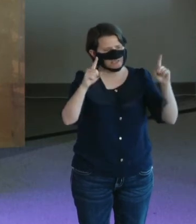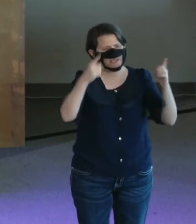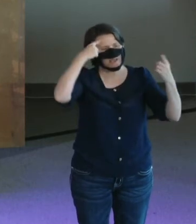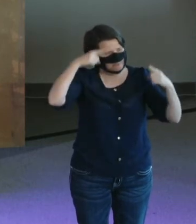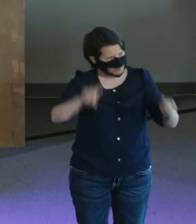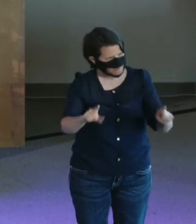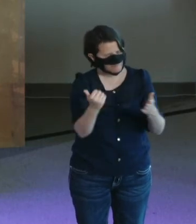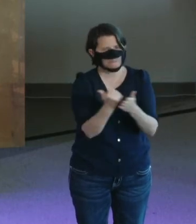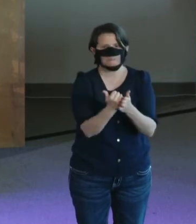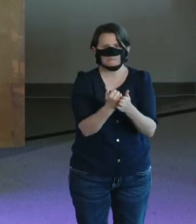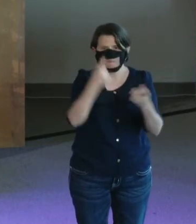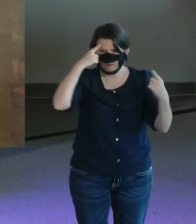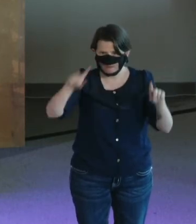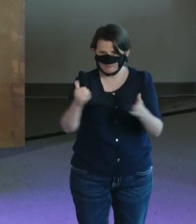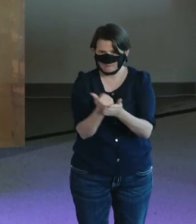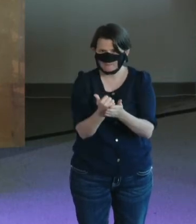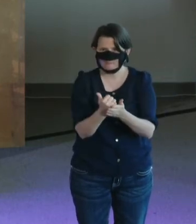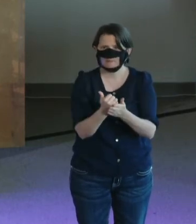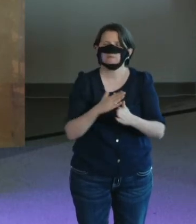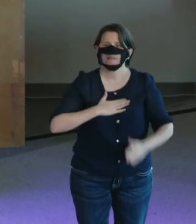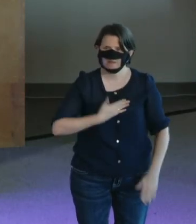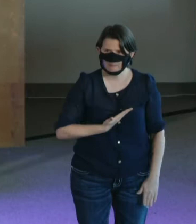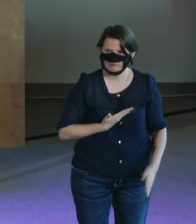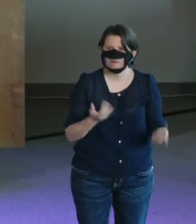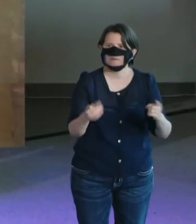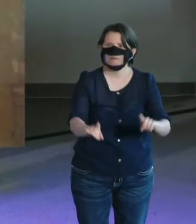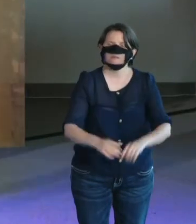Amen. And as we let it be.